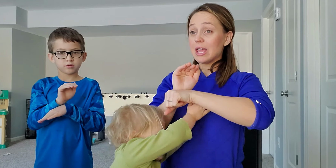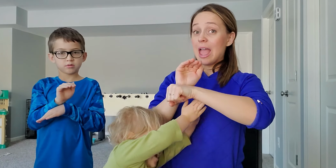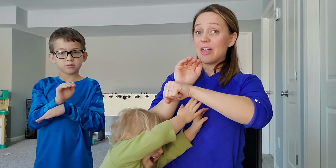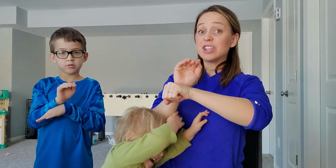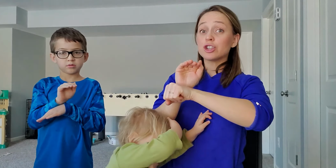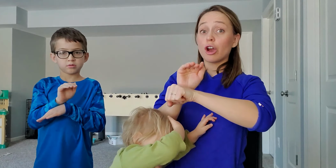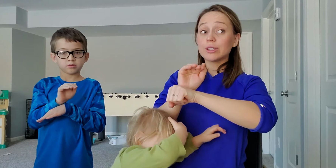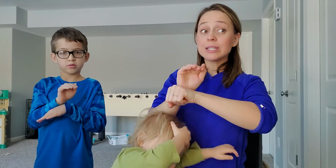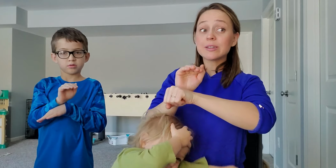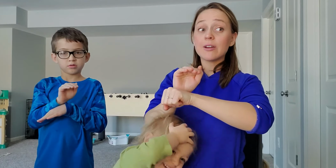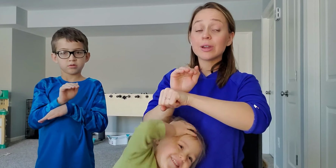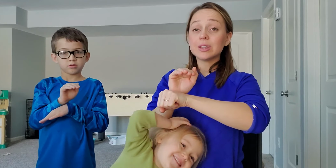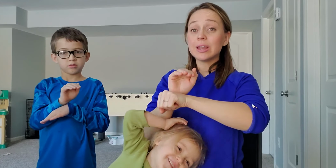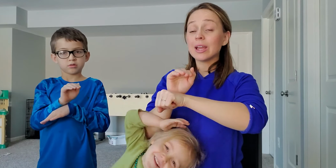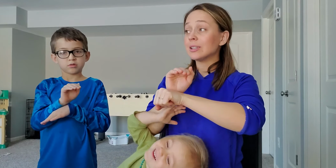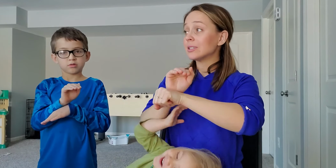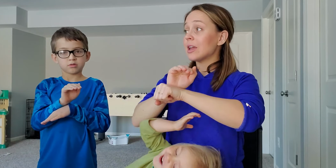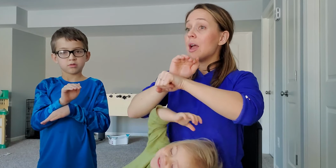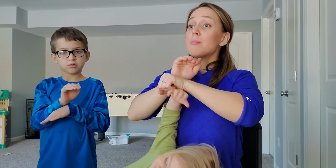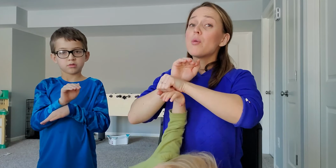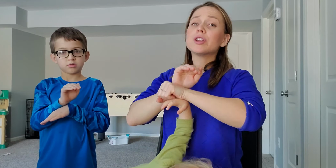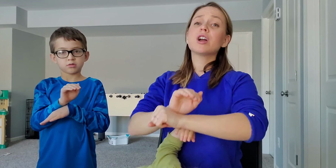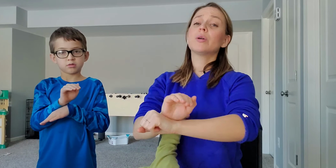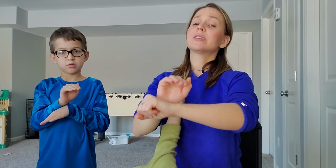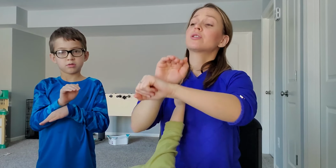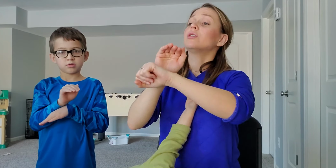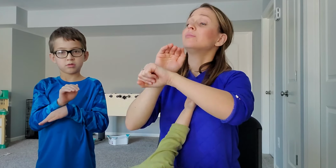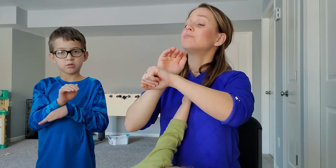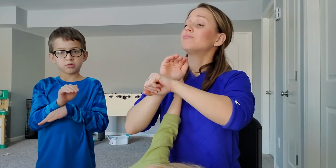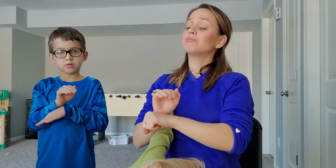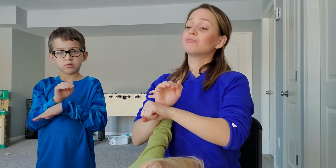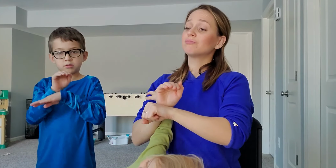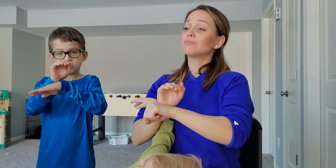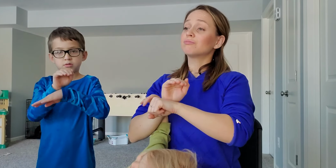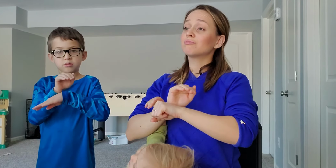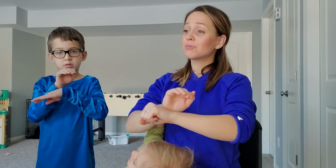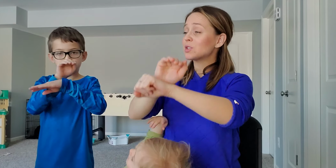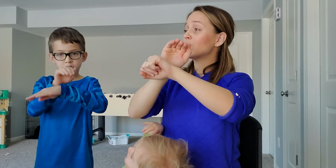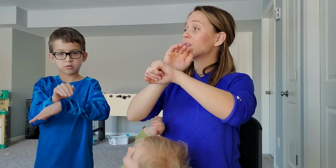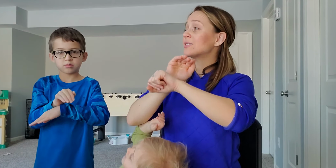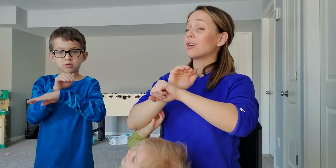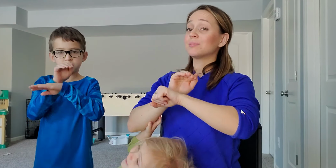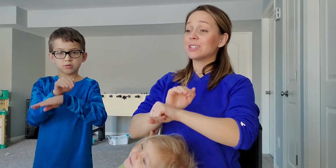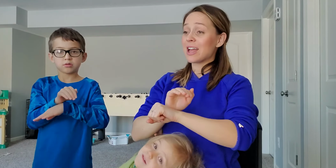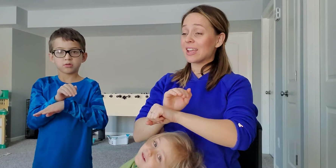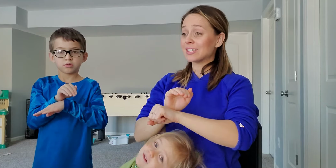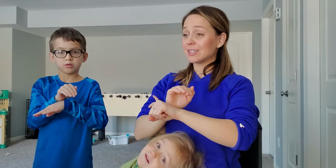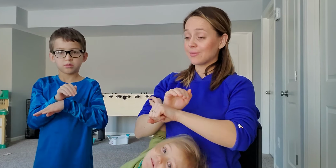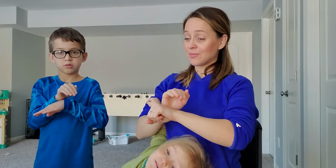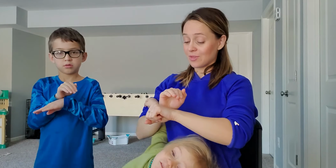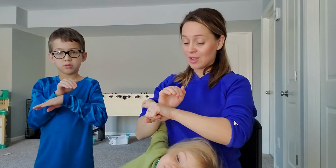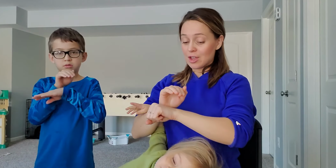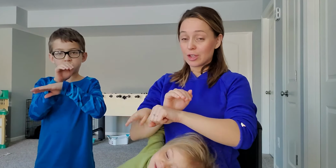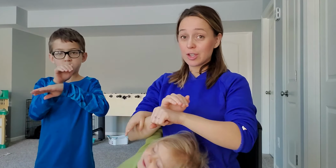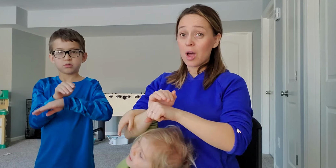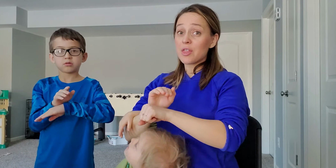and the darkness is covering the land, but we're going to go in a circle, because we're doing a song, tonight. So, then we're going